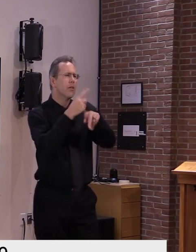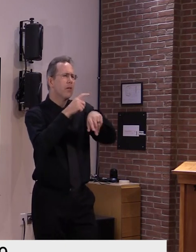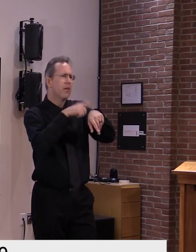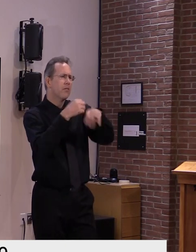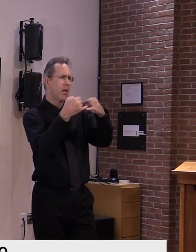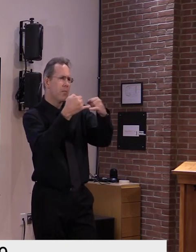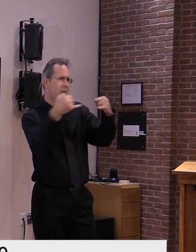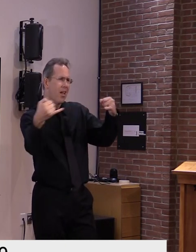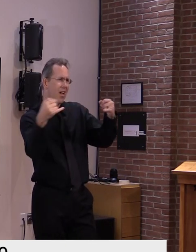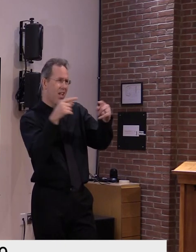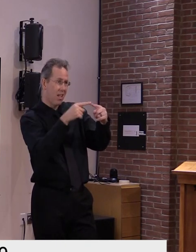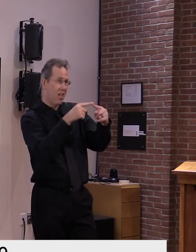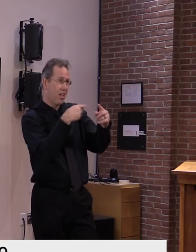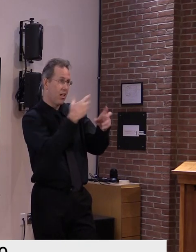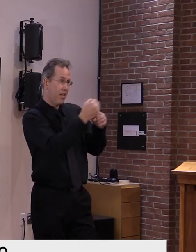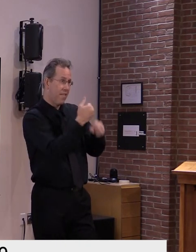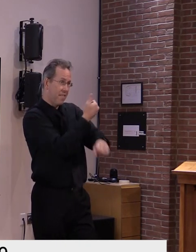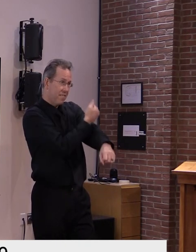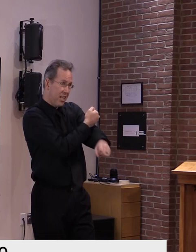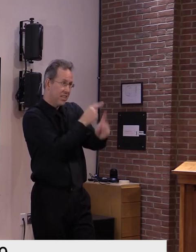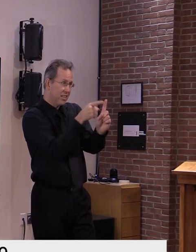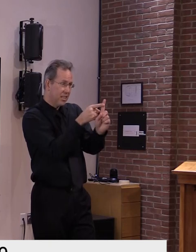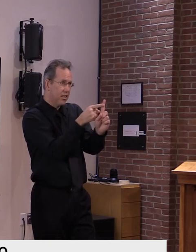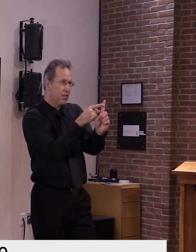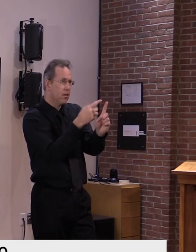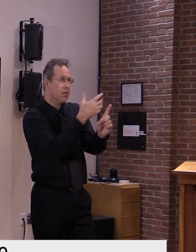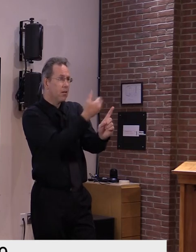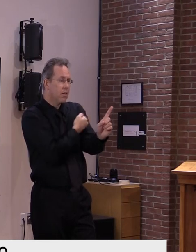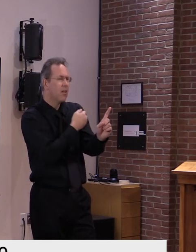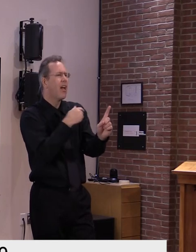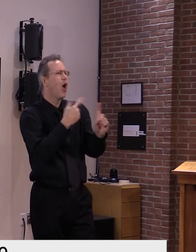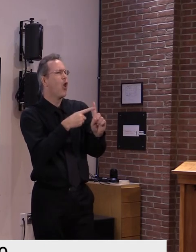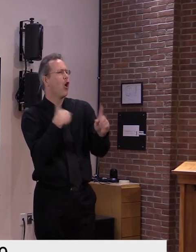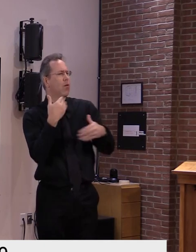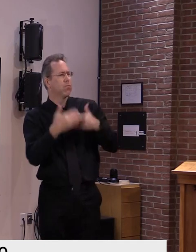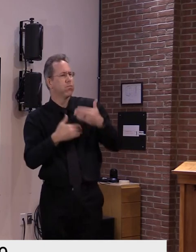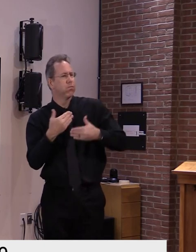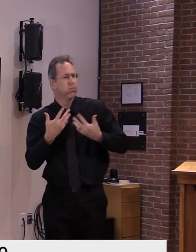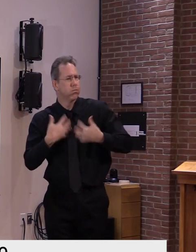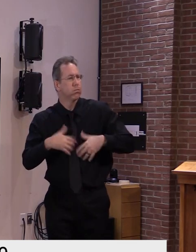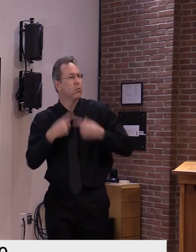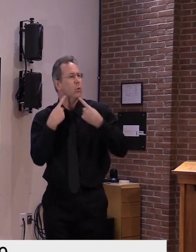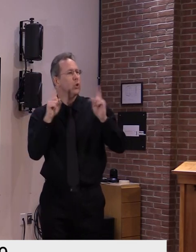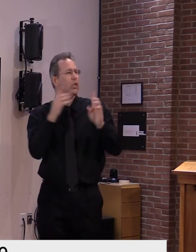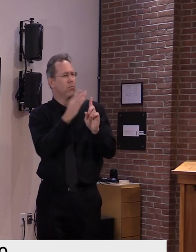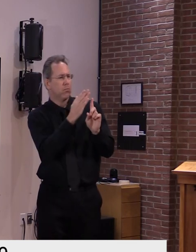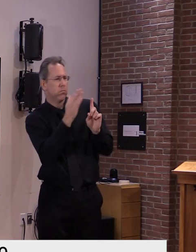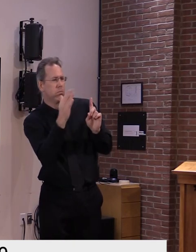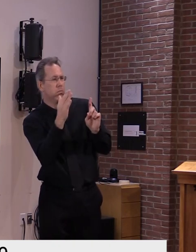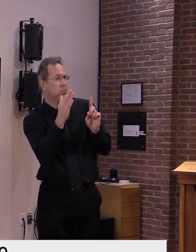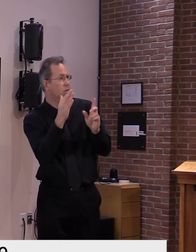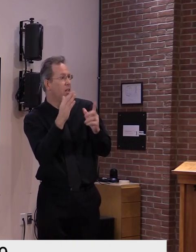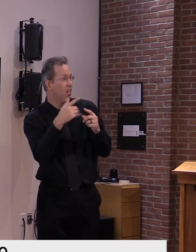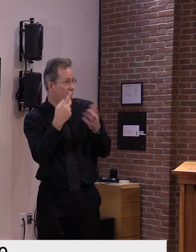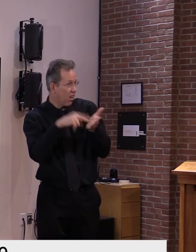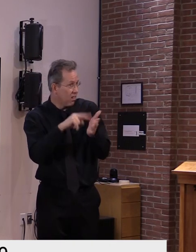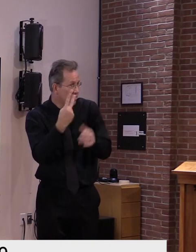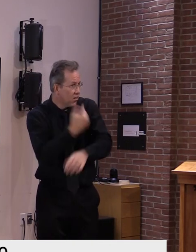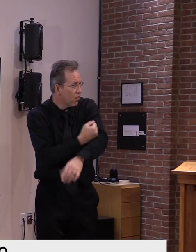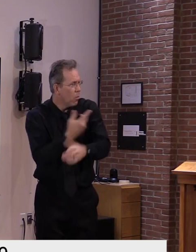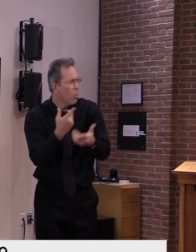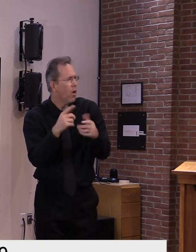I don't know if that's with all of the vaccines or just certain versions of it. Are you expecting there to be many people that will